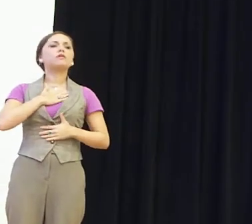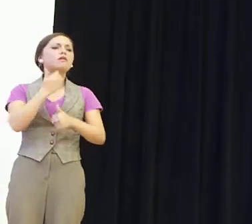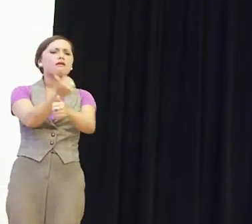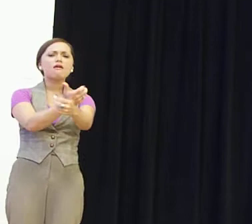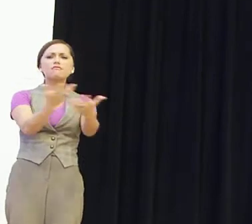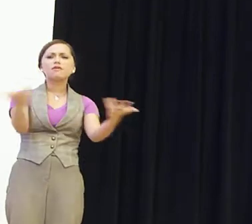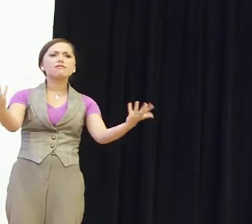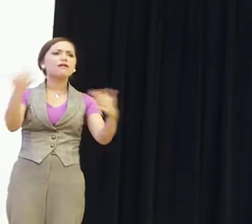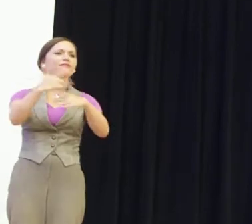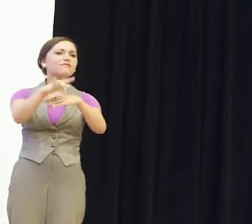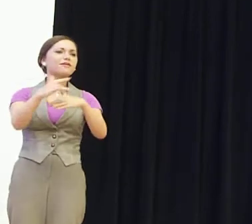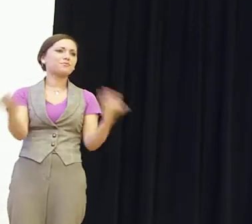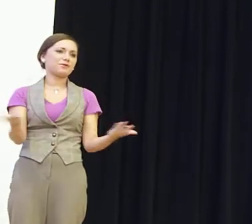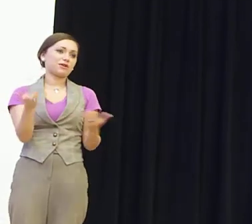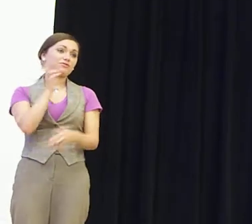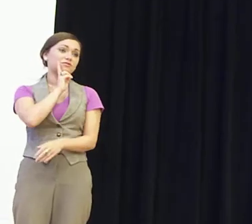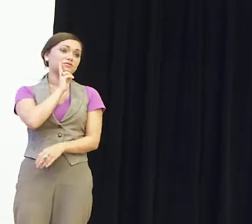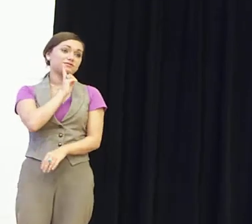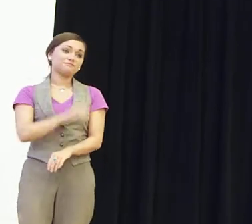available in Houston.